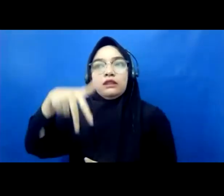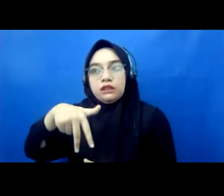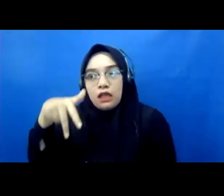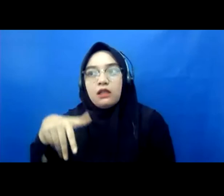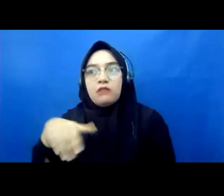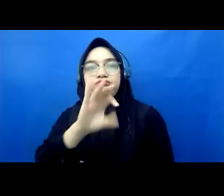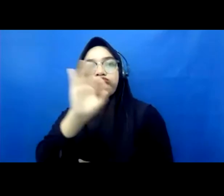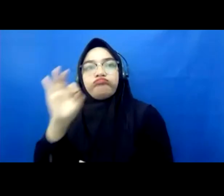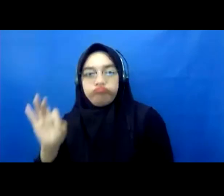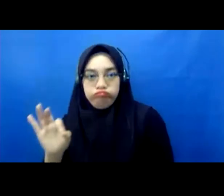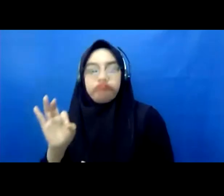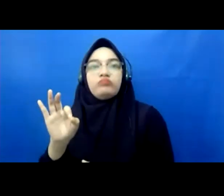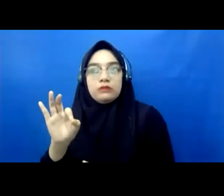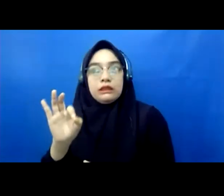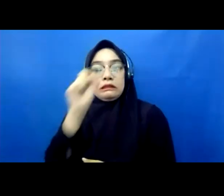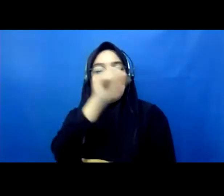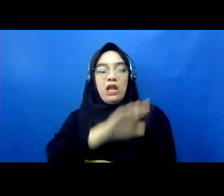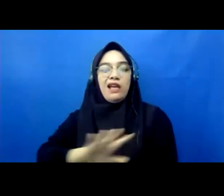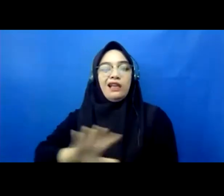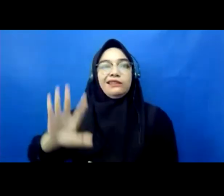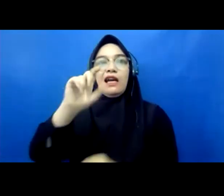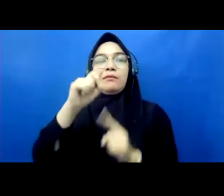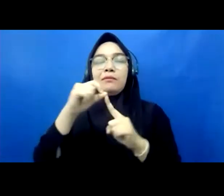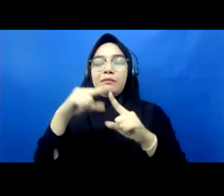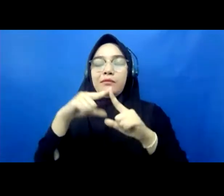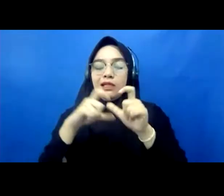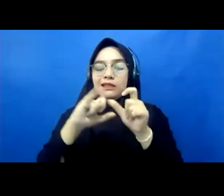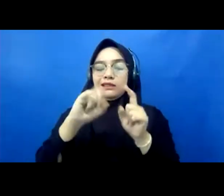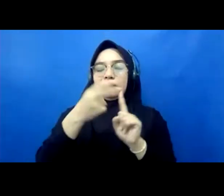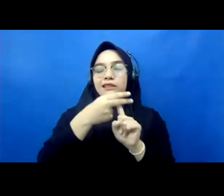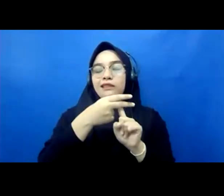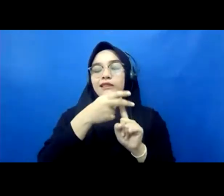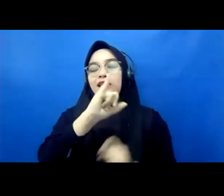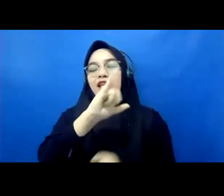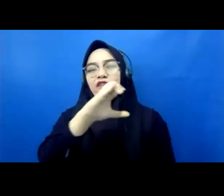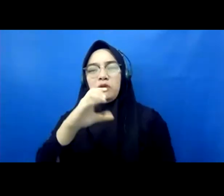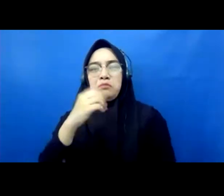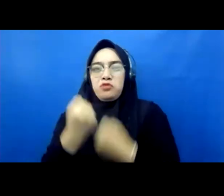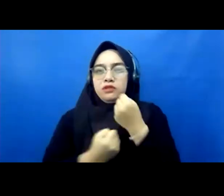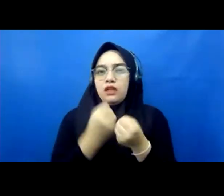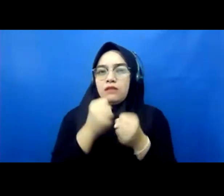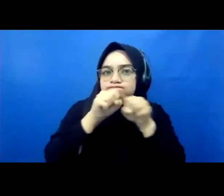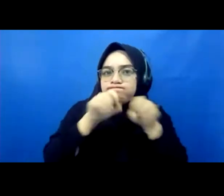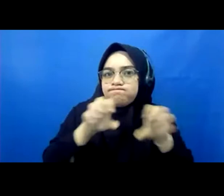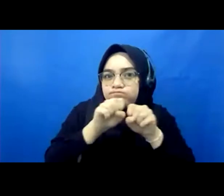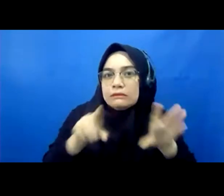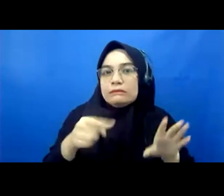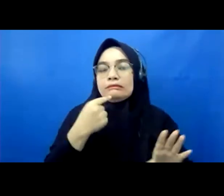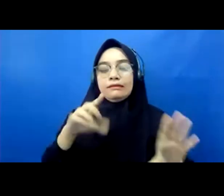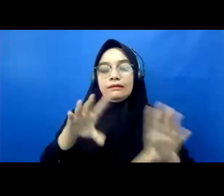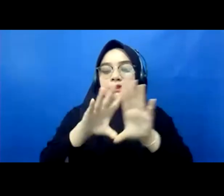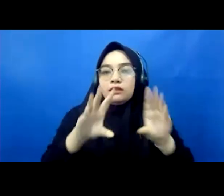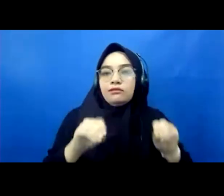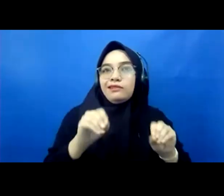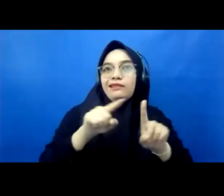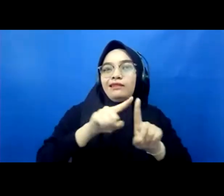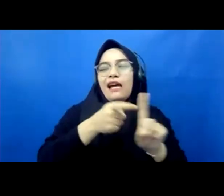ASEAN Outlook on the Indo-Pacific on promoting inclusiveness and a greater sense of community across all aspects of ASEAN